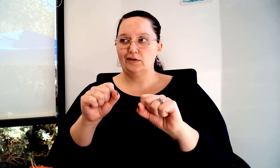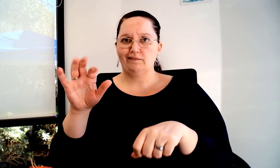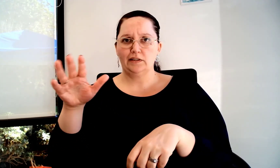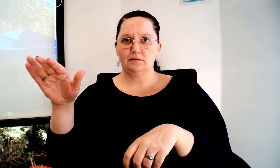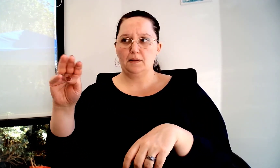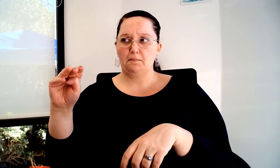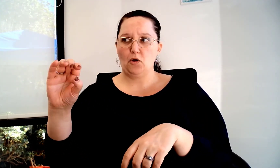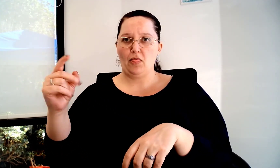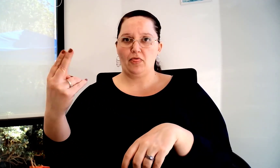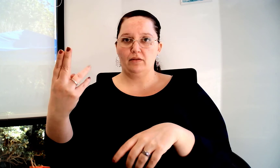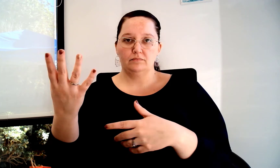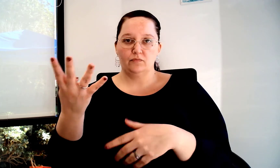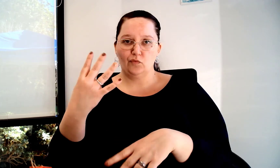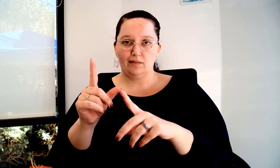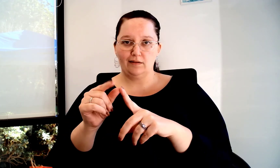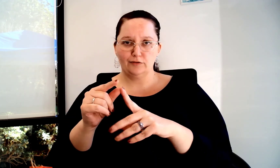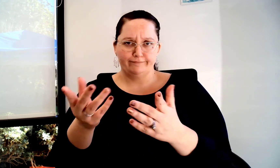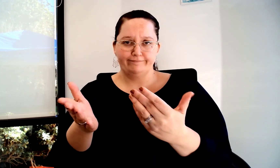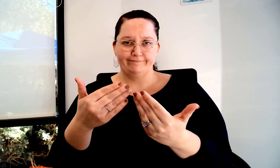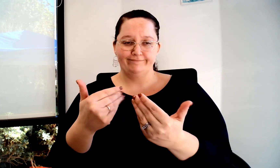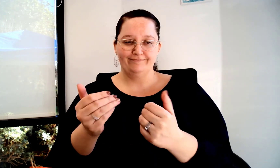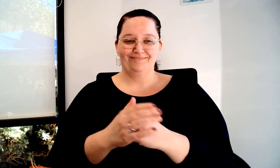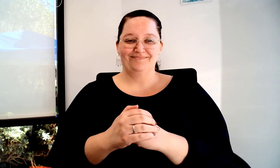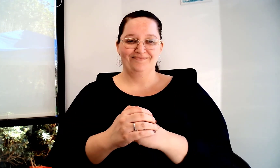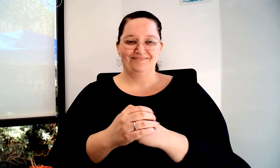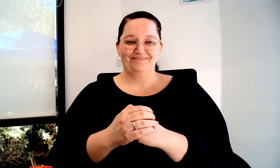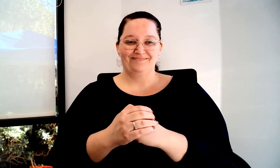but you can spell moth. They're 4 letters. It's nice and easy.